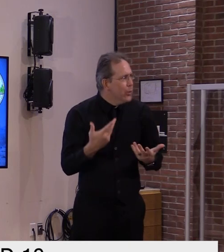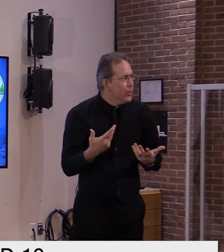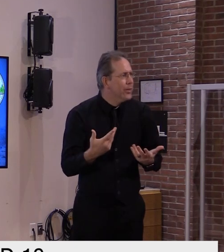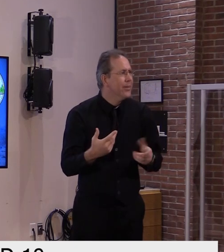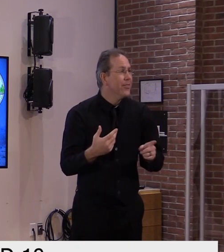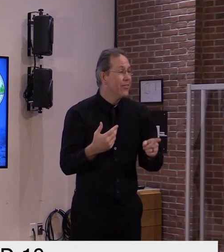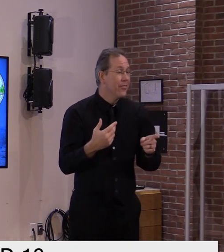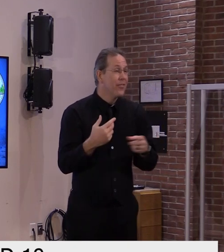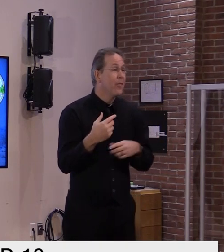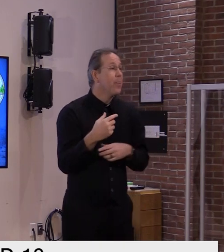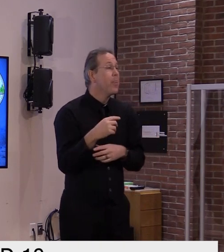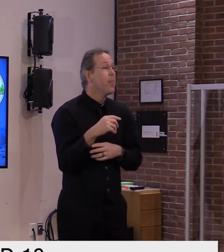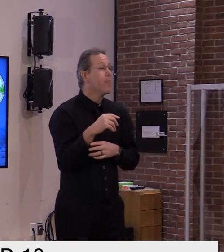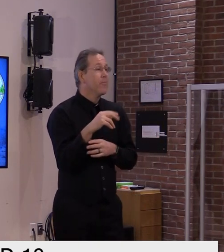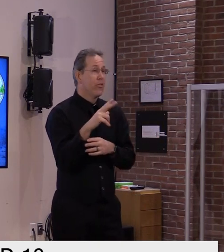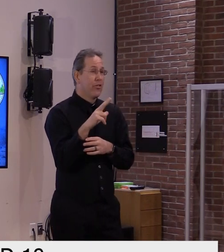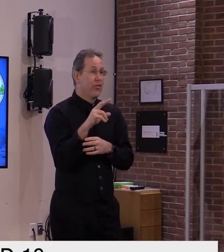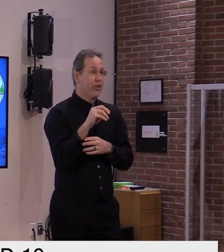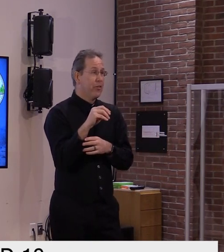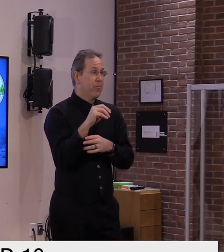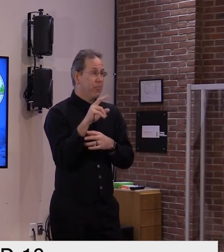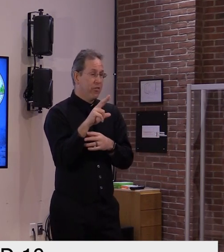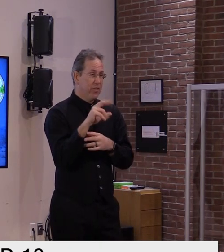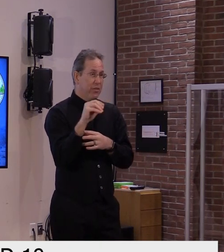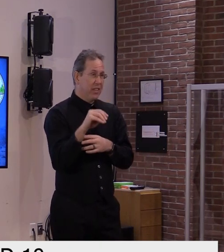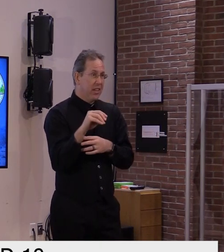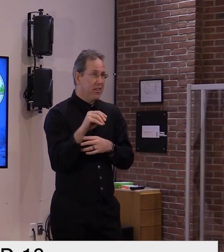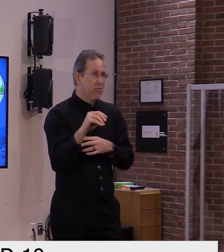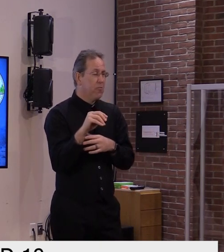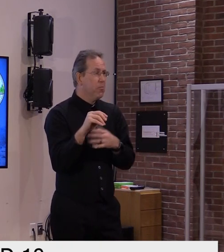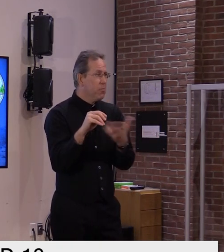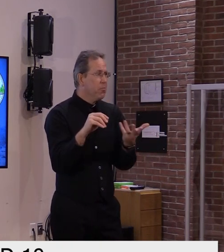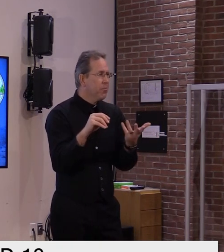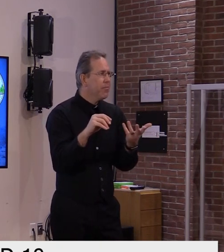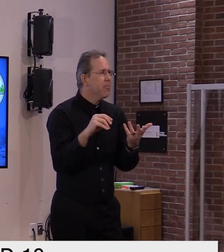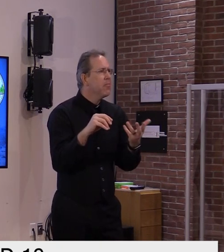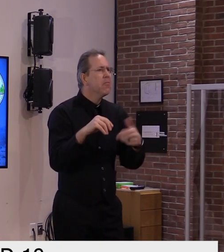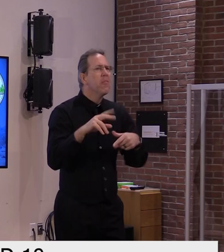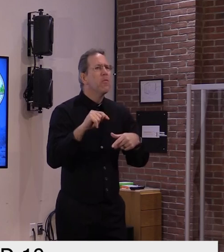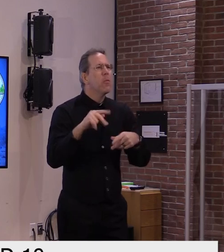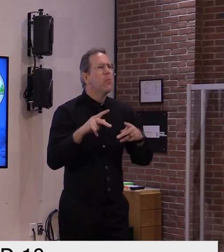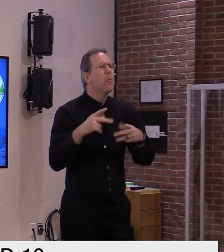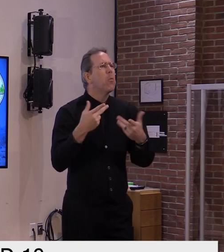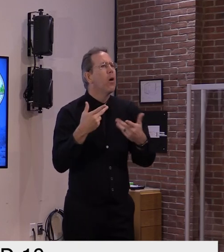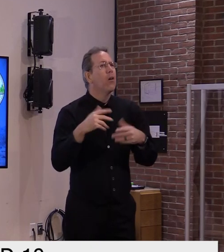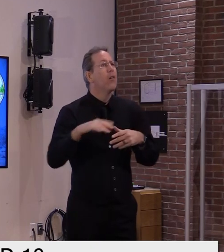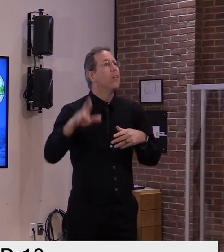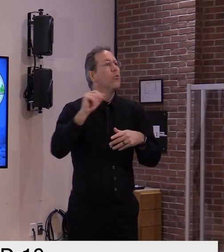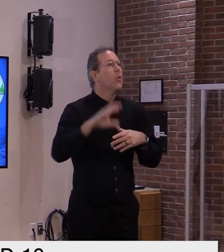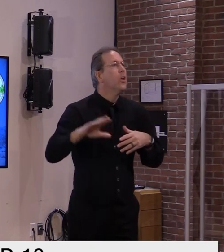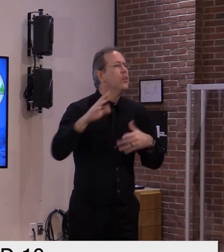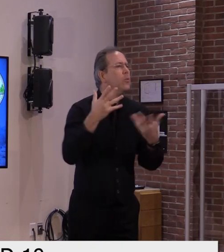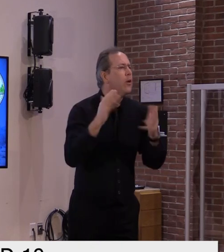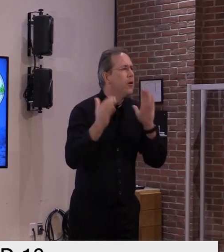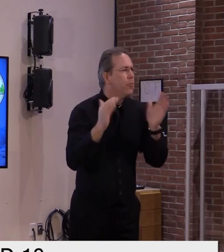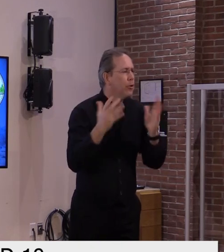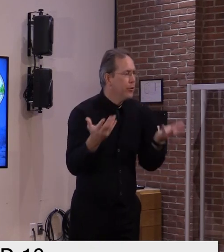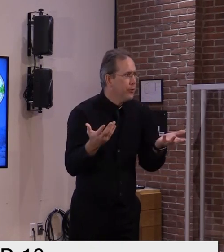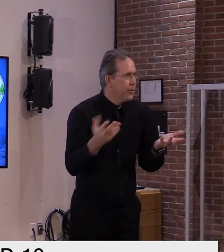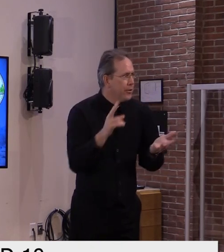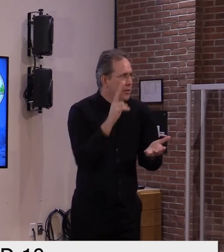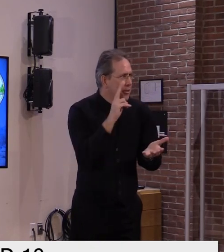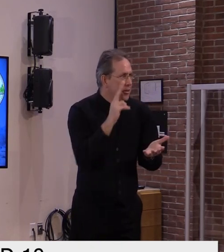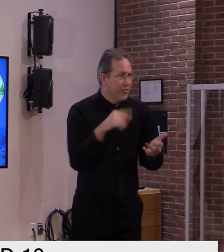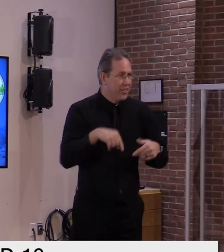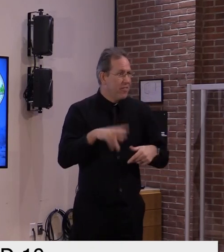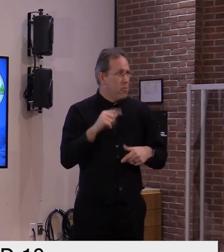saying yes, and they would prefer to wait 3 or 4 months and see that things were fine before they started taking